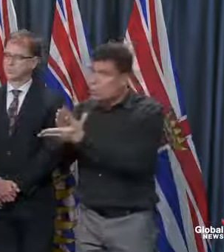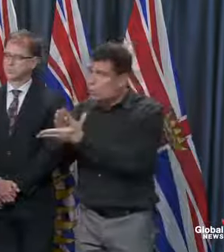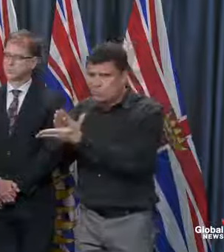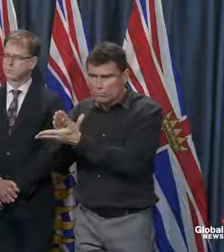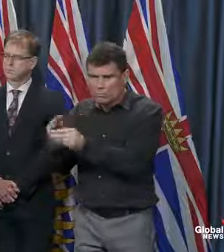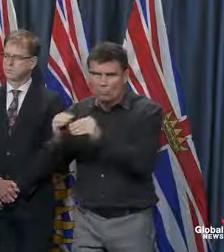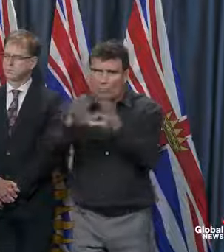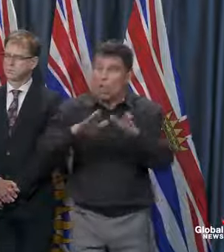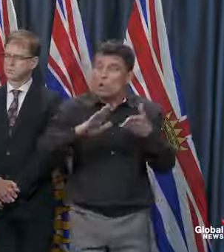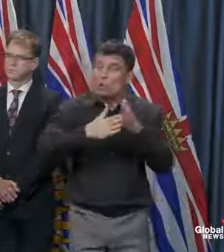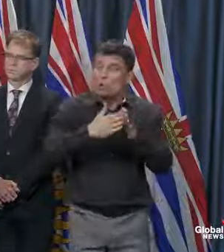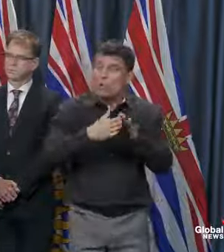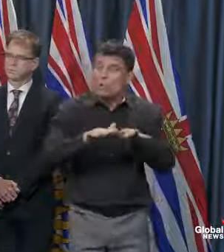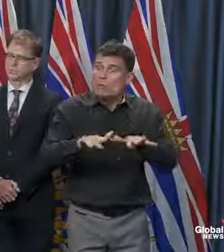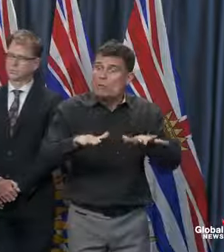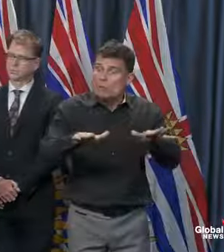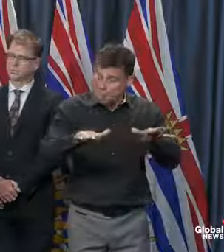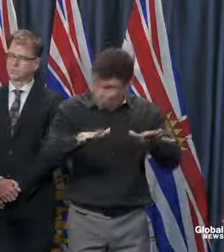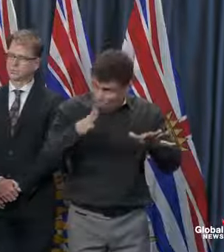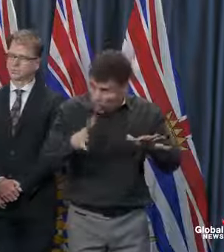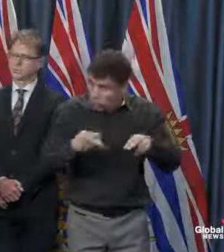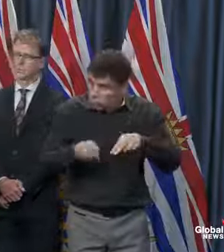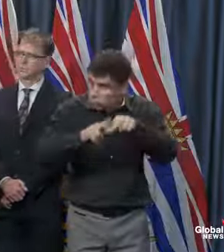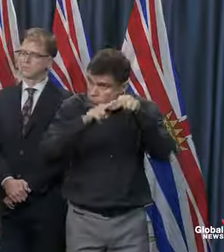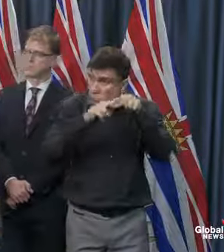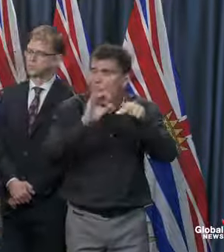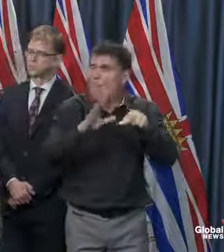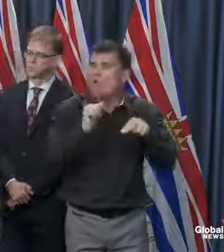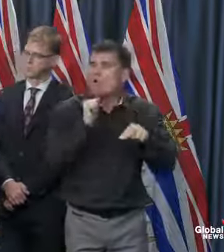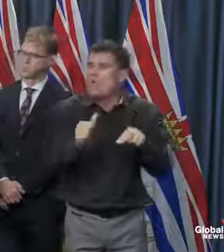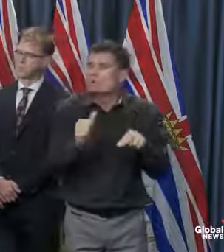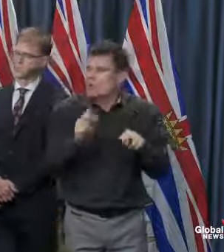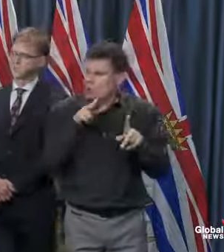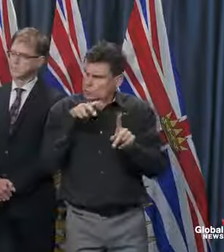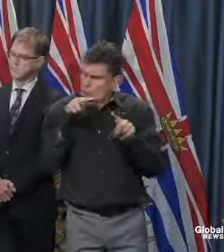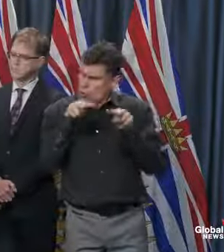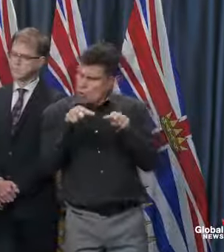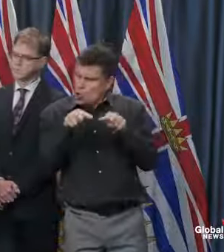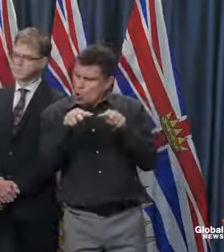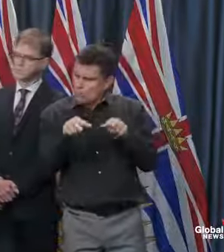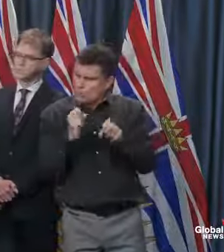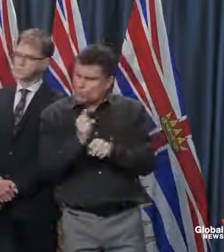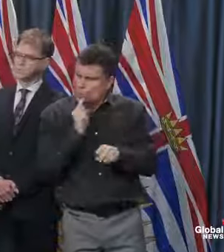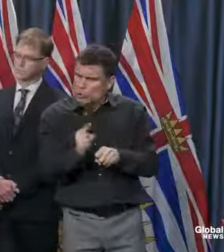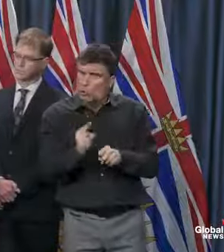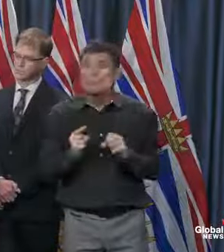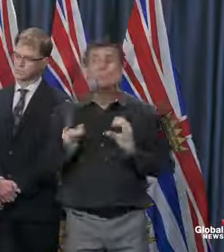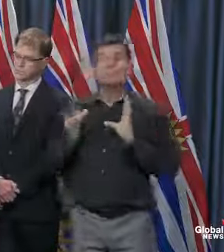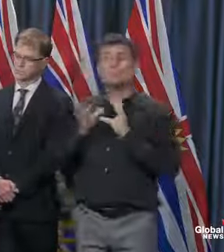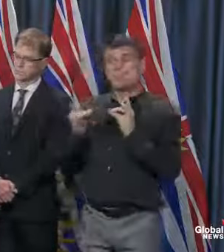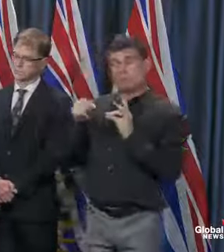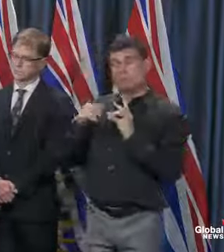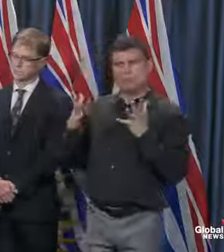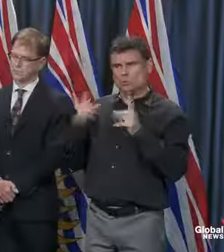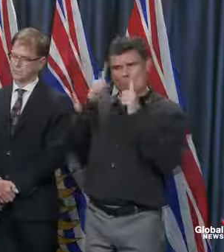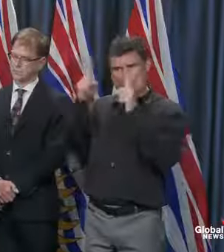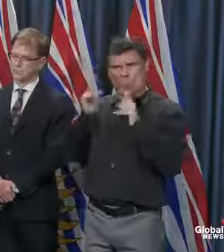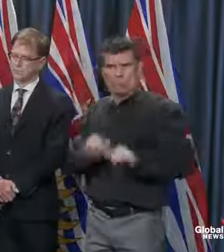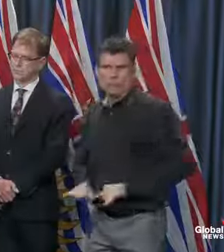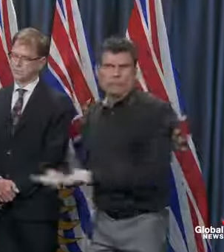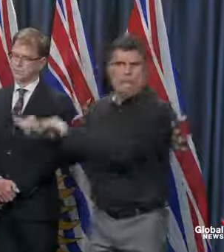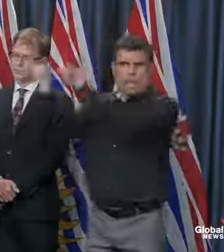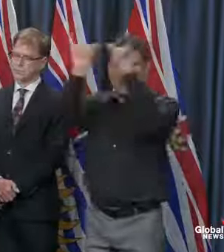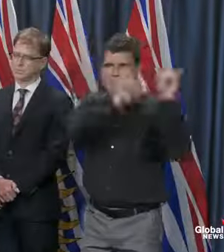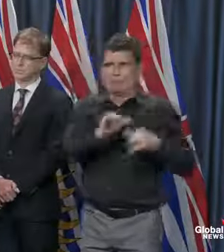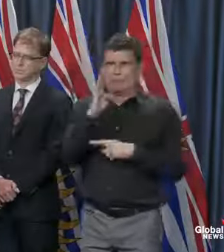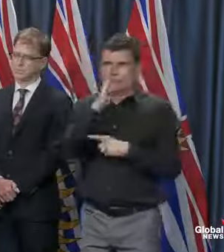change. What we want people to do and what we need people to do is the same across the health region. And so anybody who's sick needs to